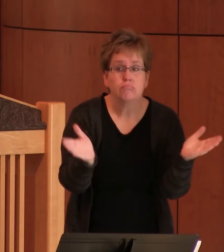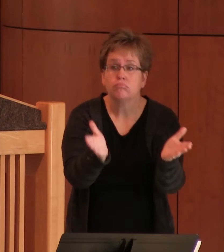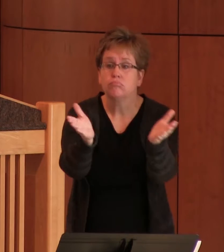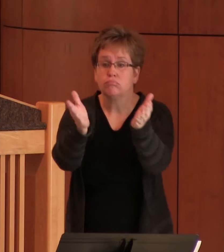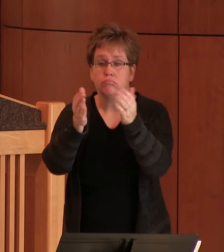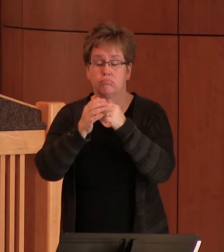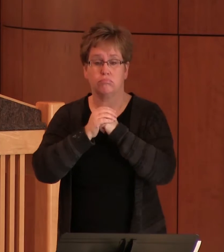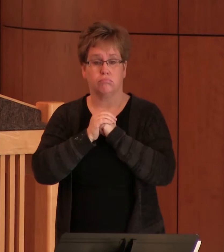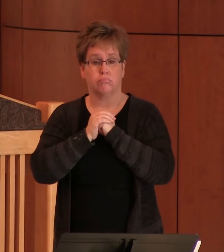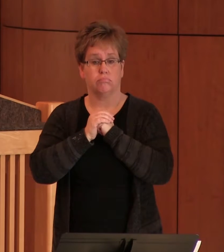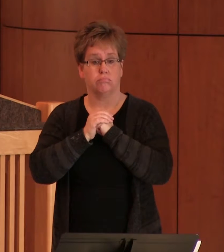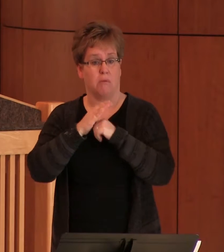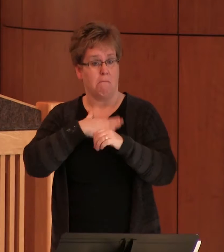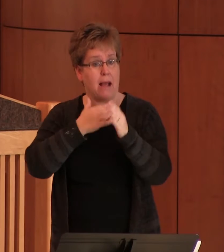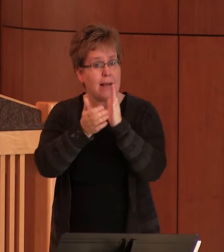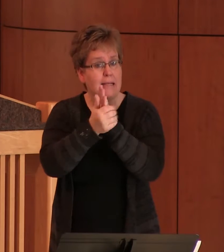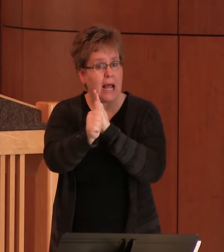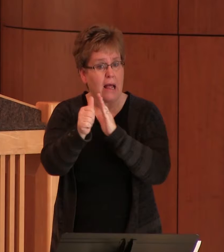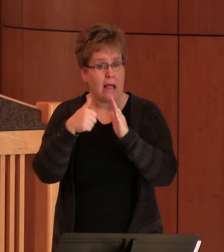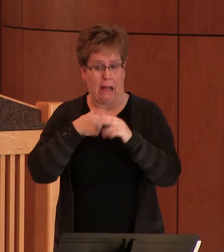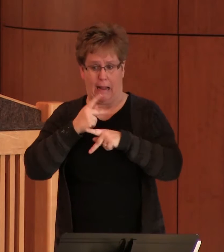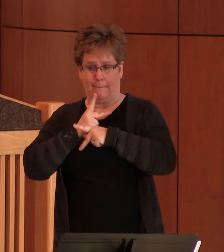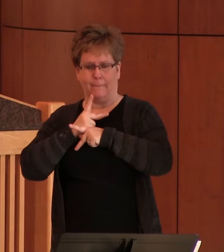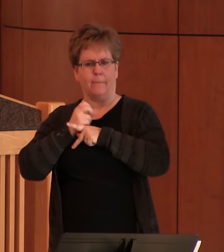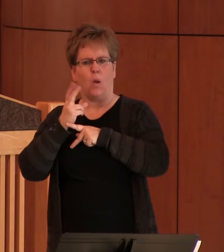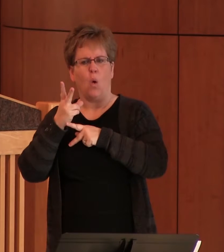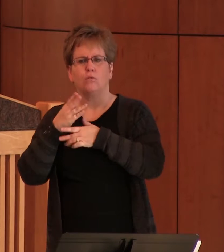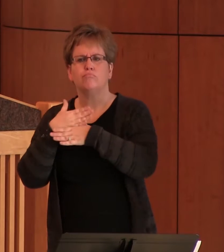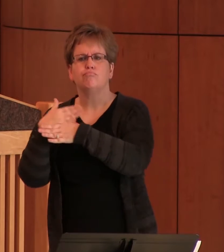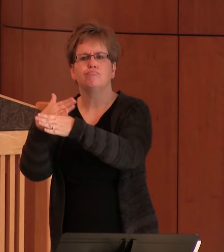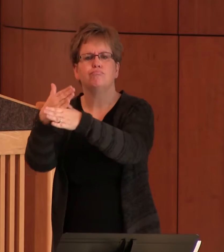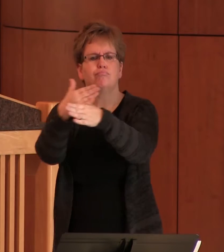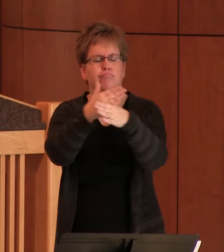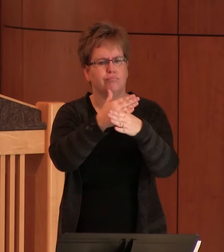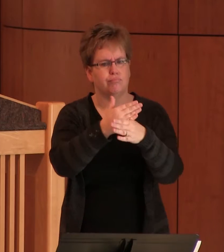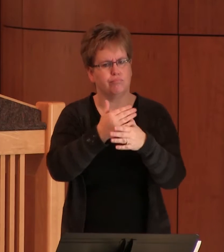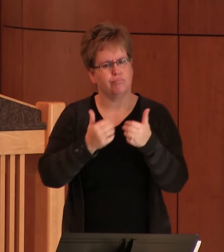Have I buried my talent in the ground, not trusting?